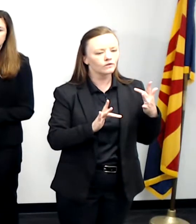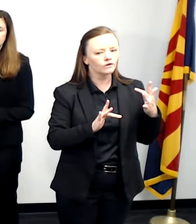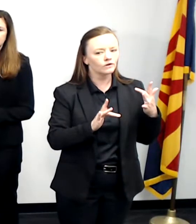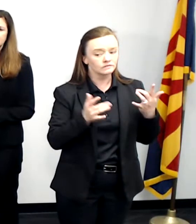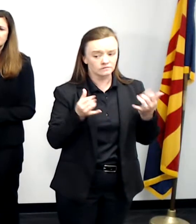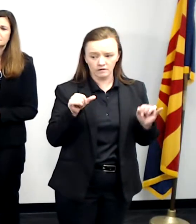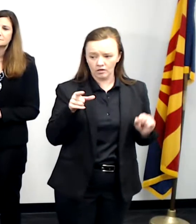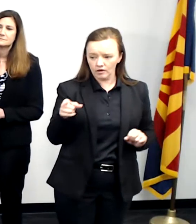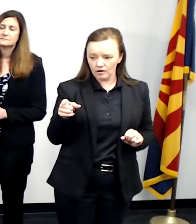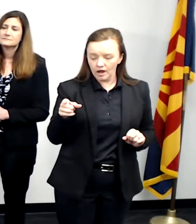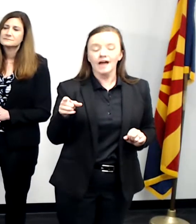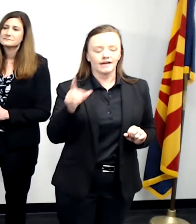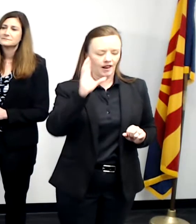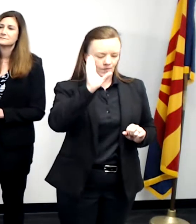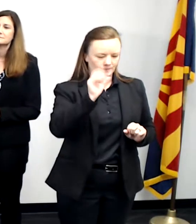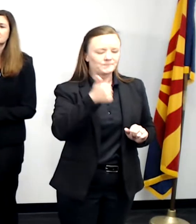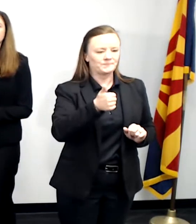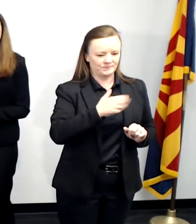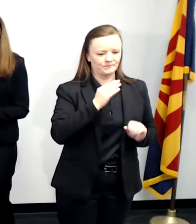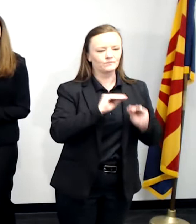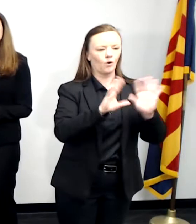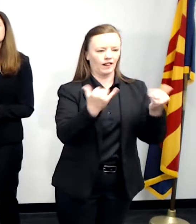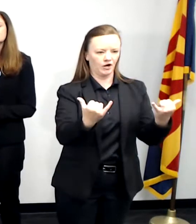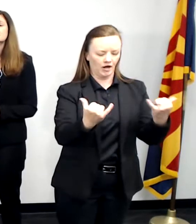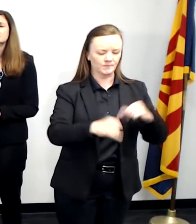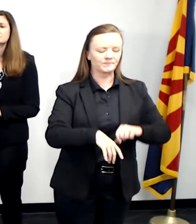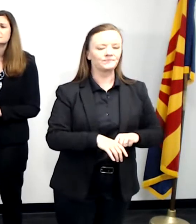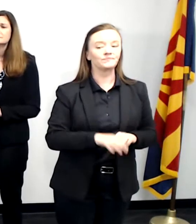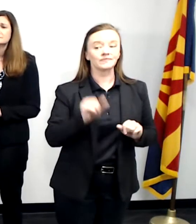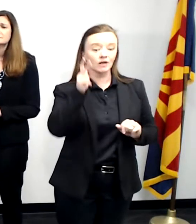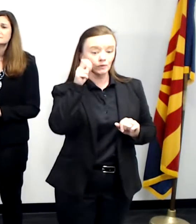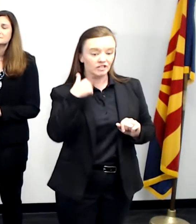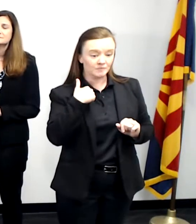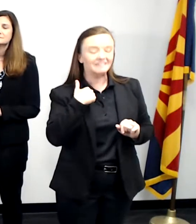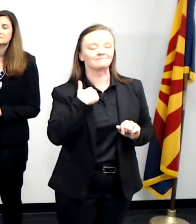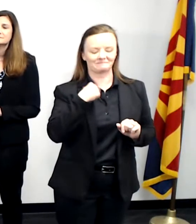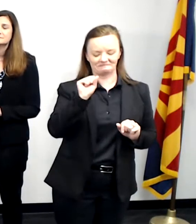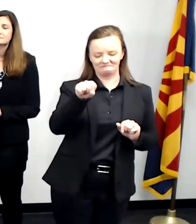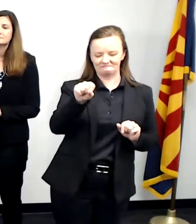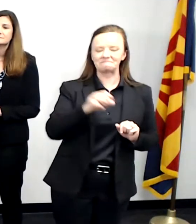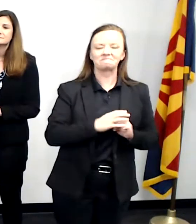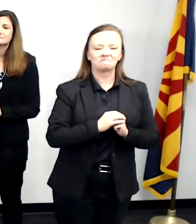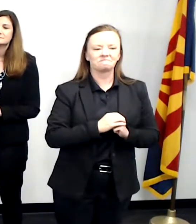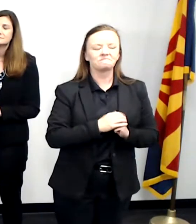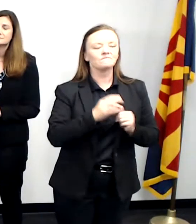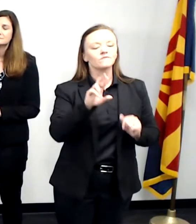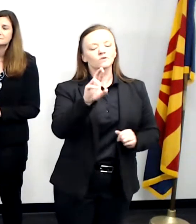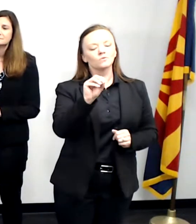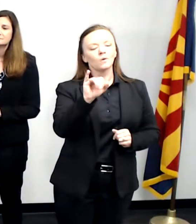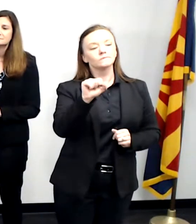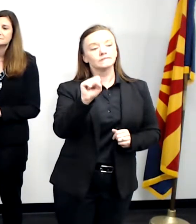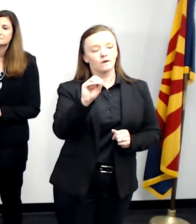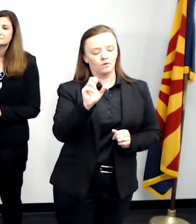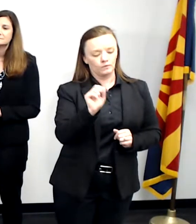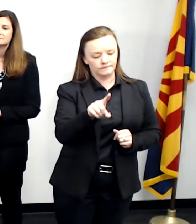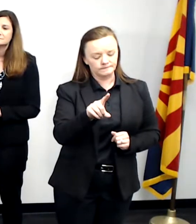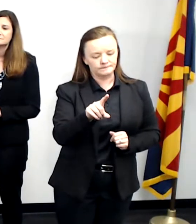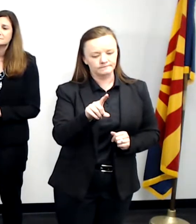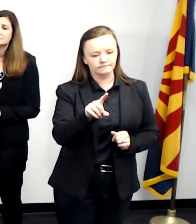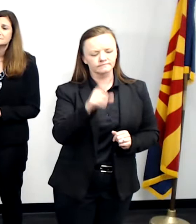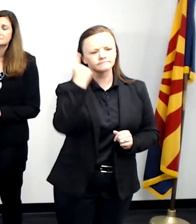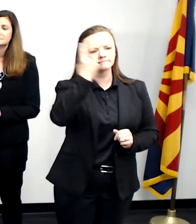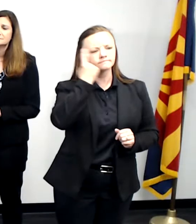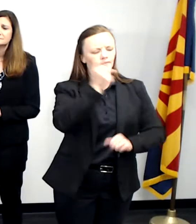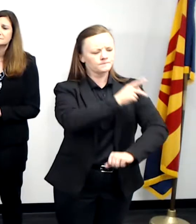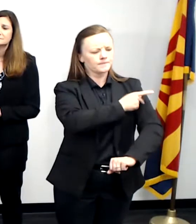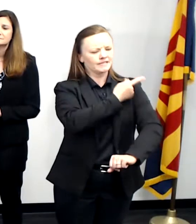Are you still there, Rocio? hello. Yes, go ahead. Yes, can you hear me? Yes. Okay. I wanted to ask if patients